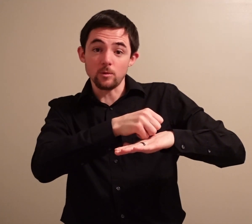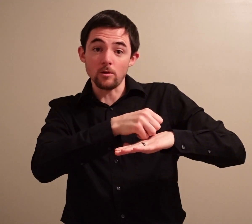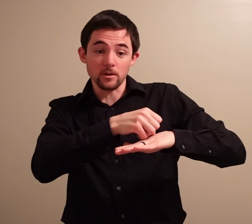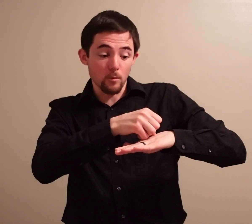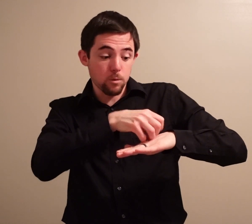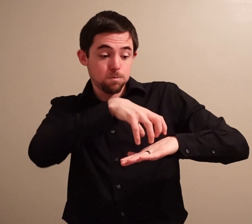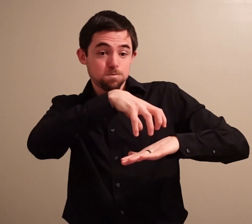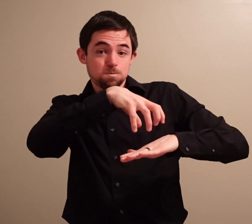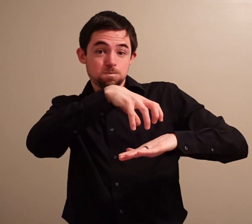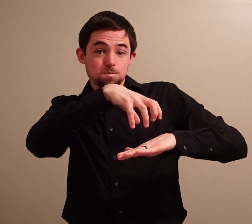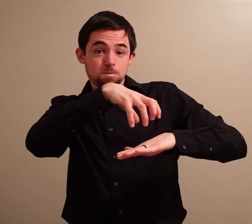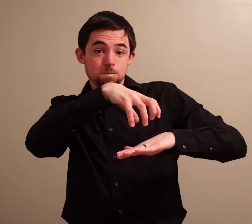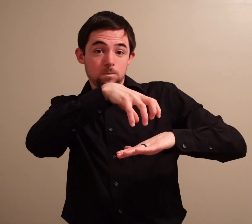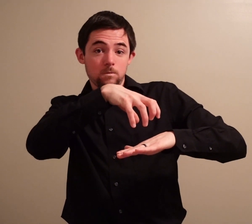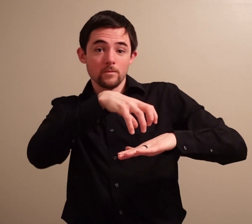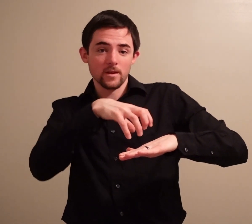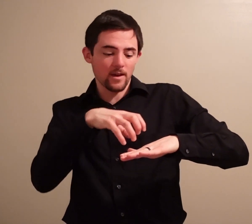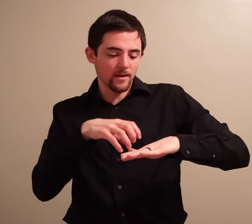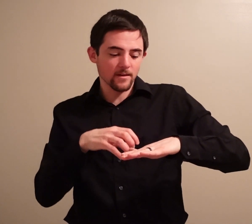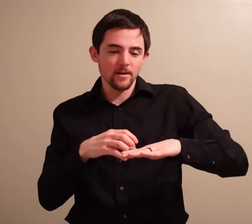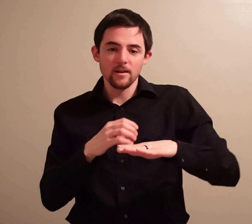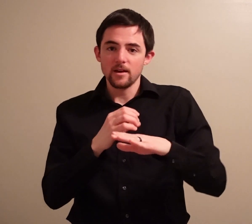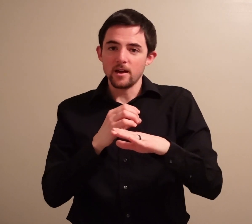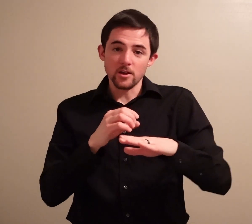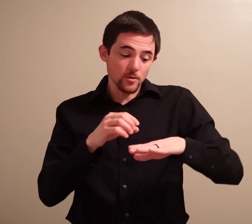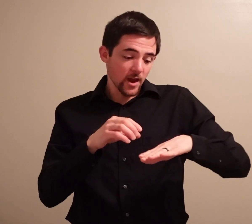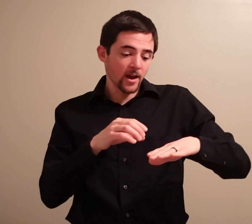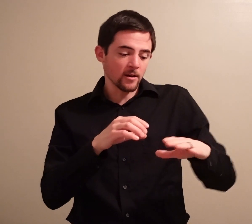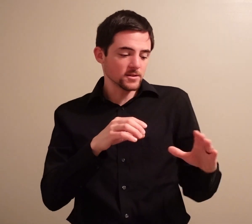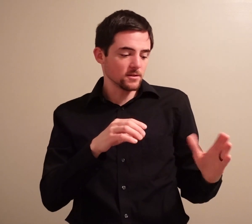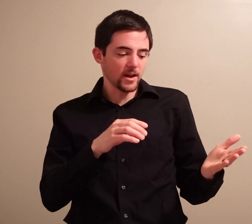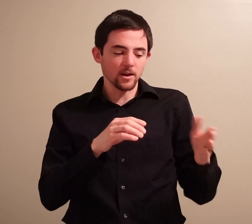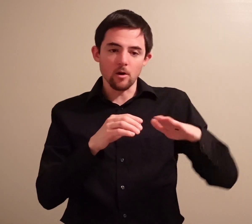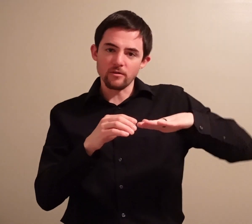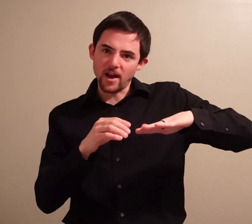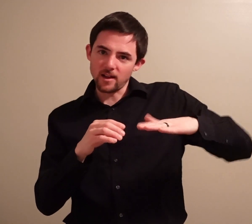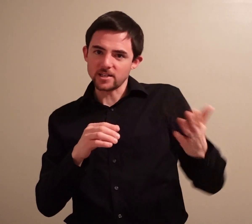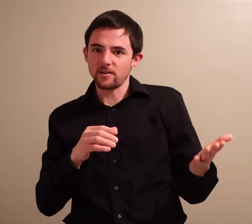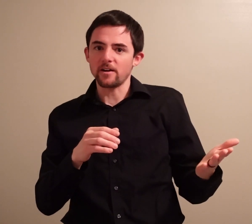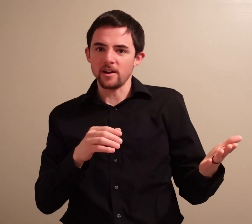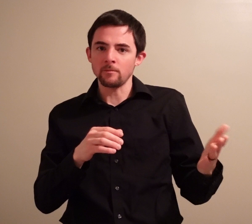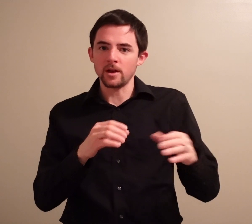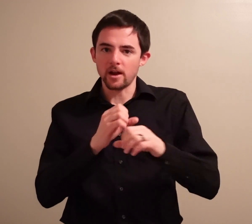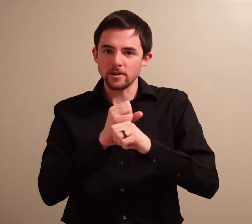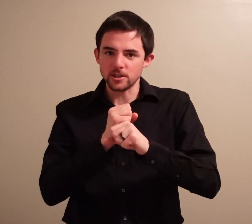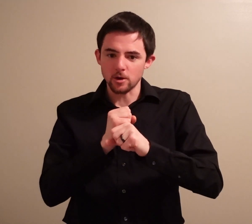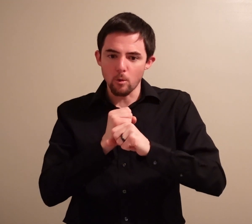swollen. Okay? You can also let go of that classifier in midair and just go.